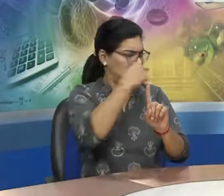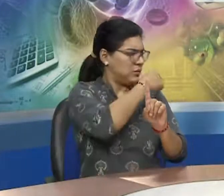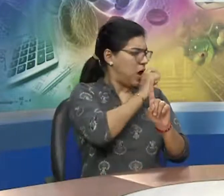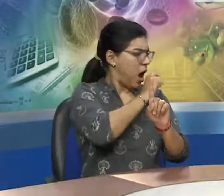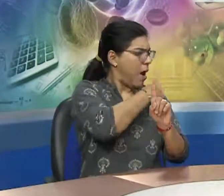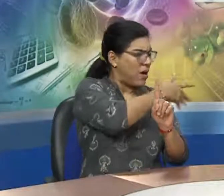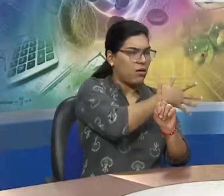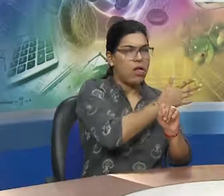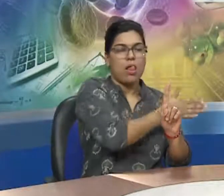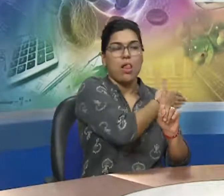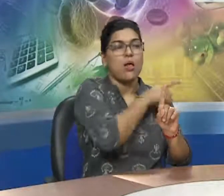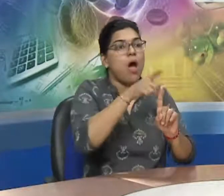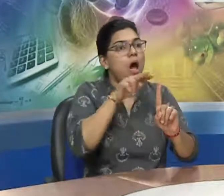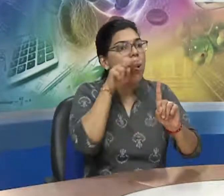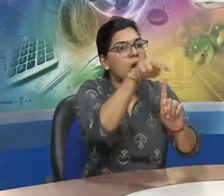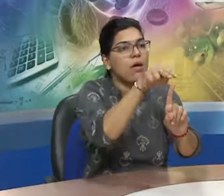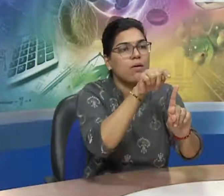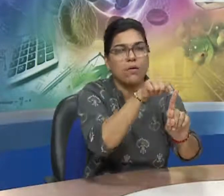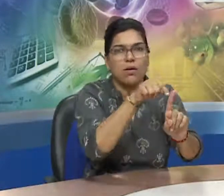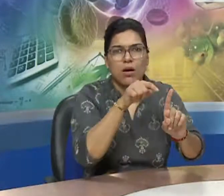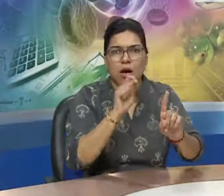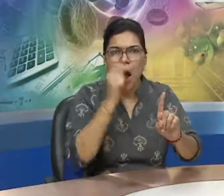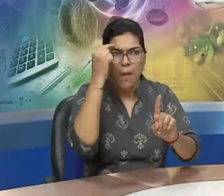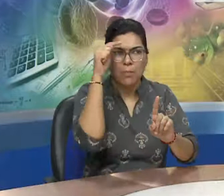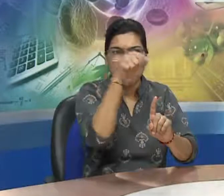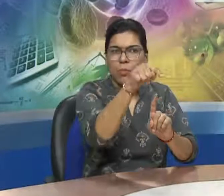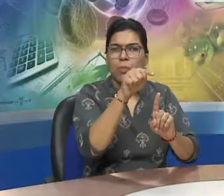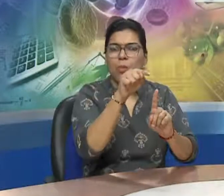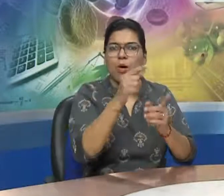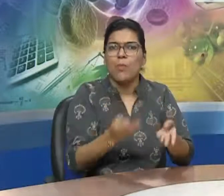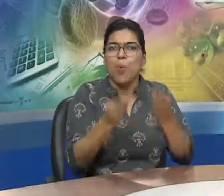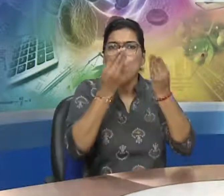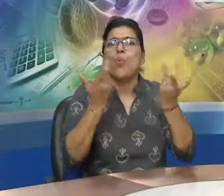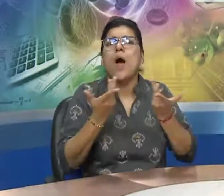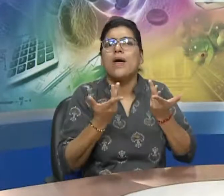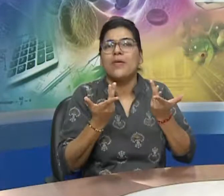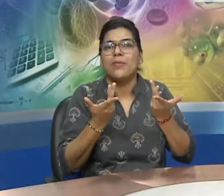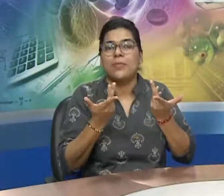were too busy and did not think about what you were saying?